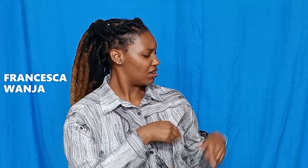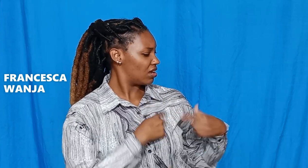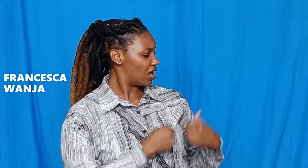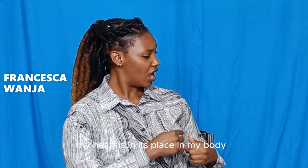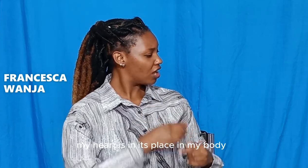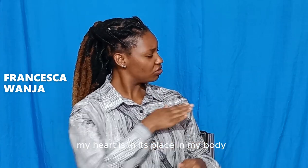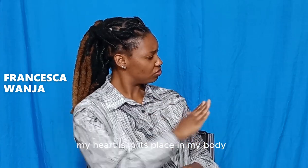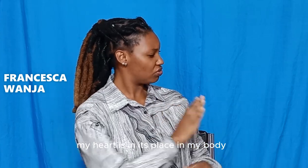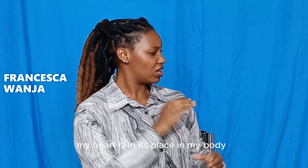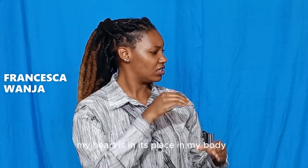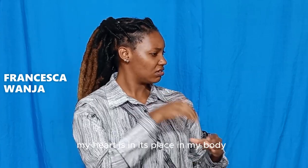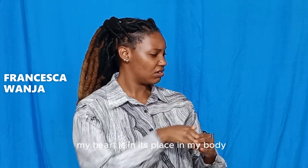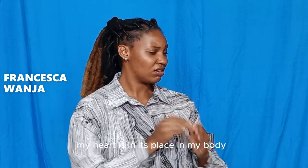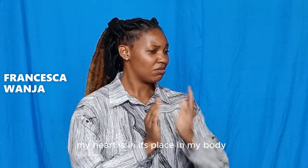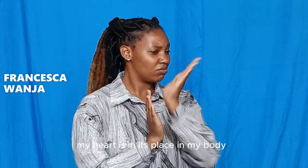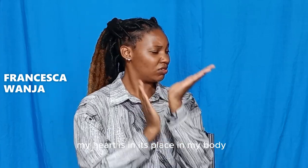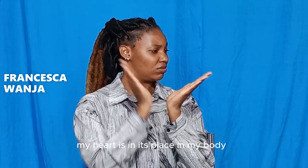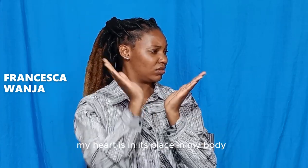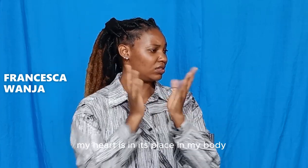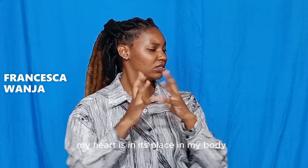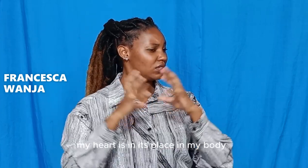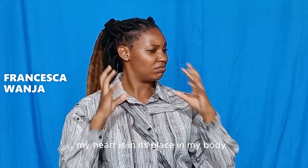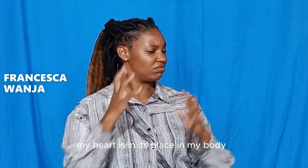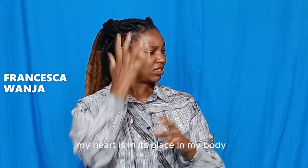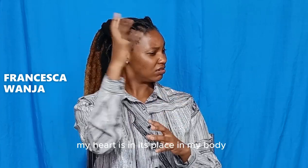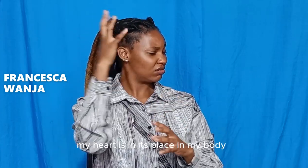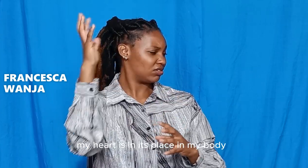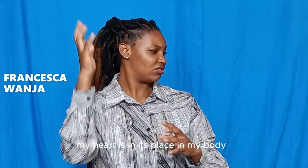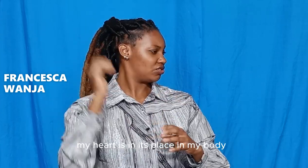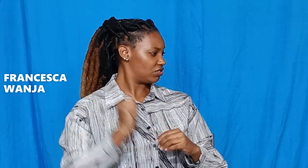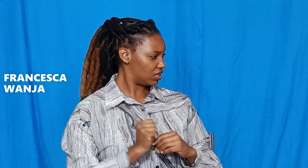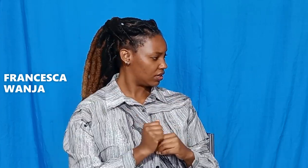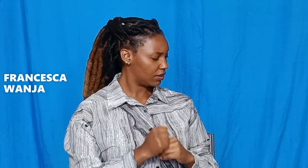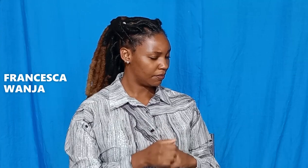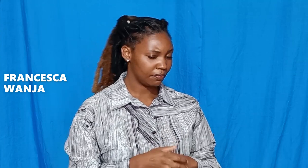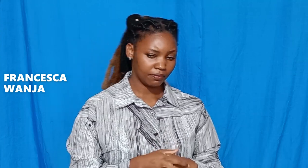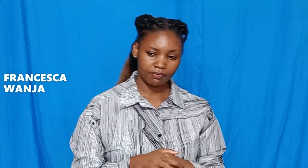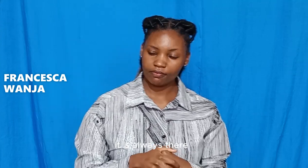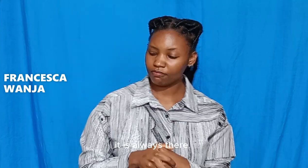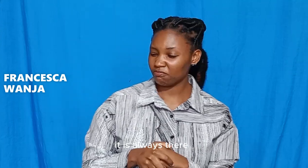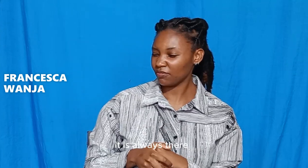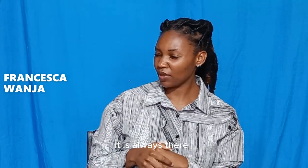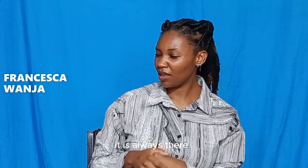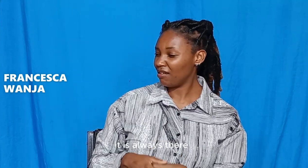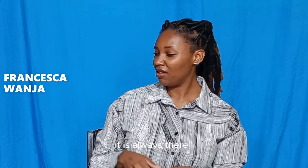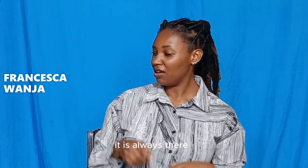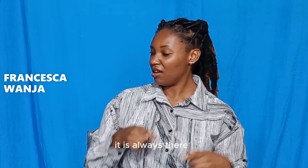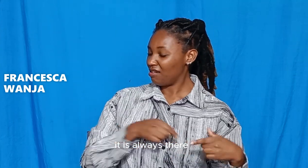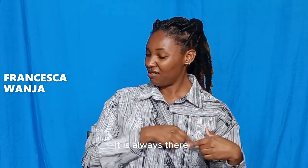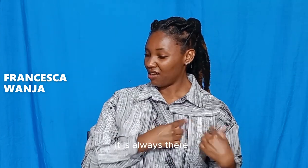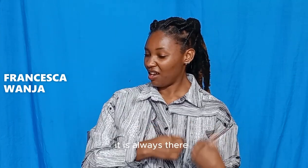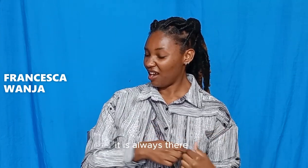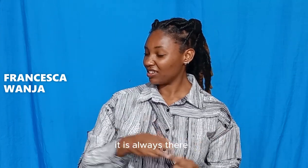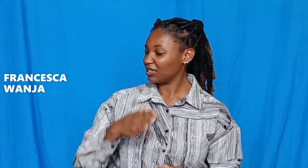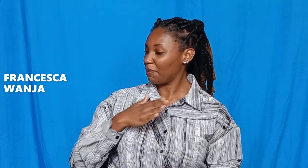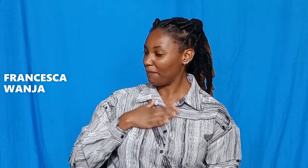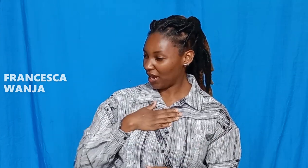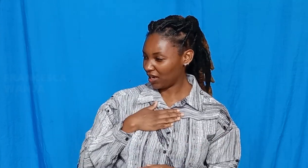My heart is in its place in my body. It is always there. To